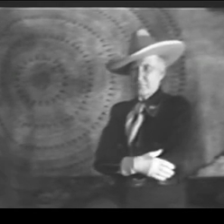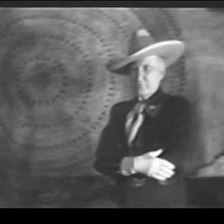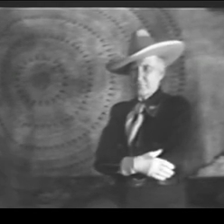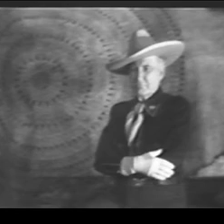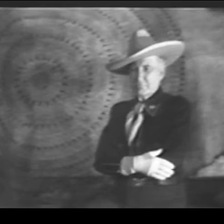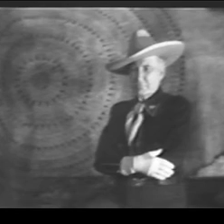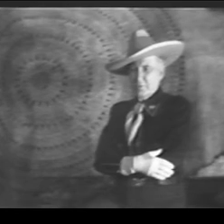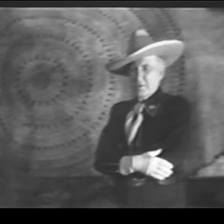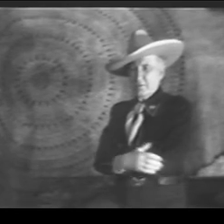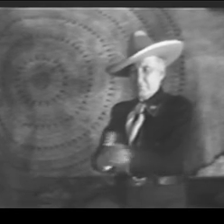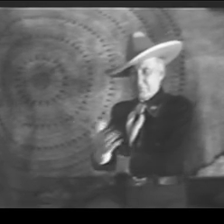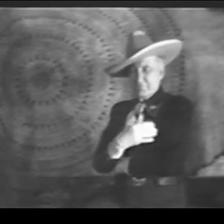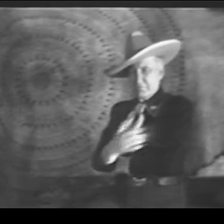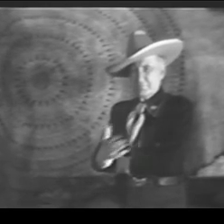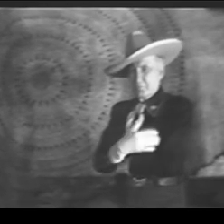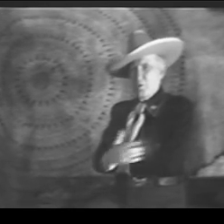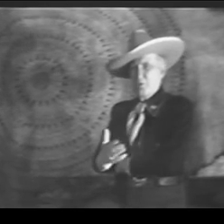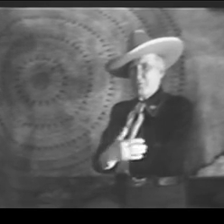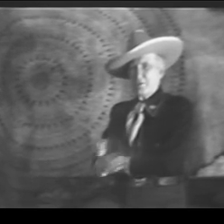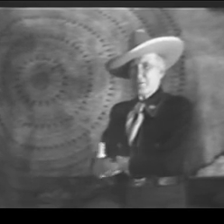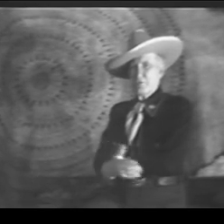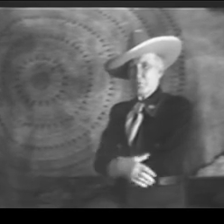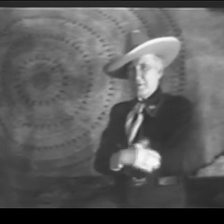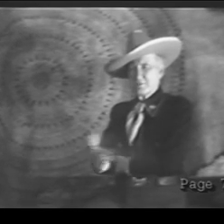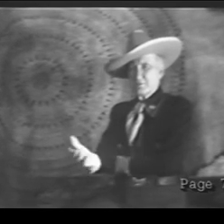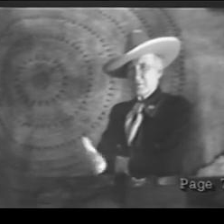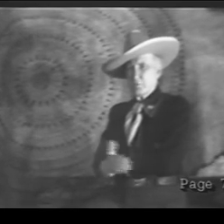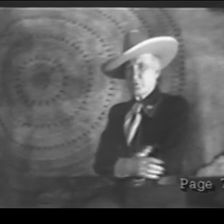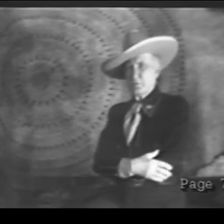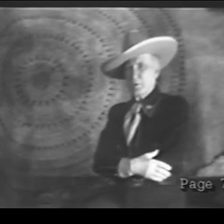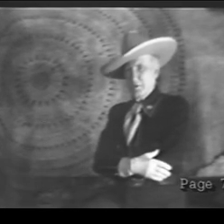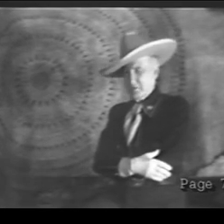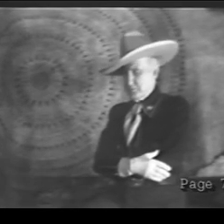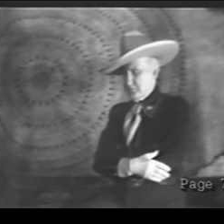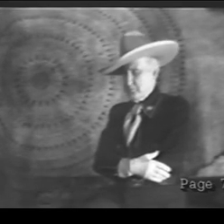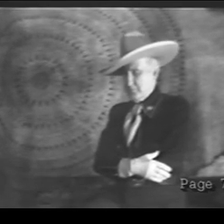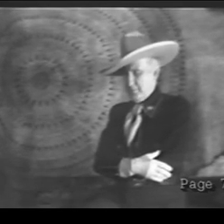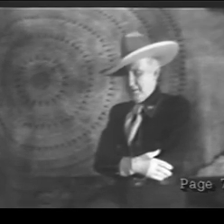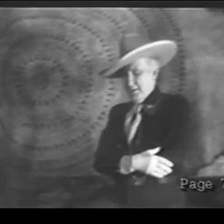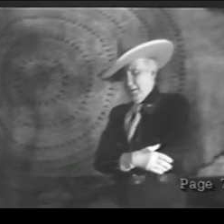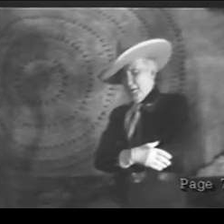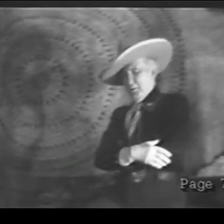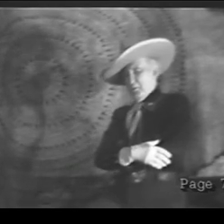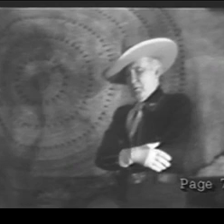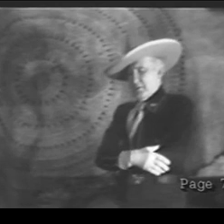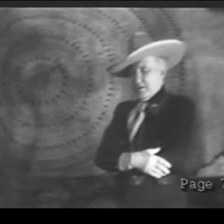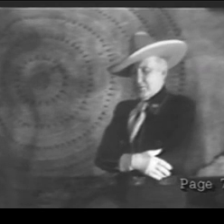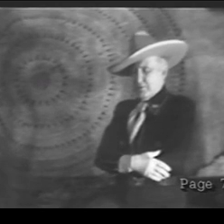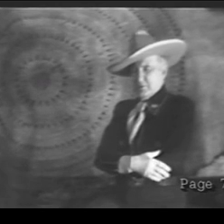certain, well, warm feeling for me, so that they would do what I wanted them to. Well, when they got ready to